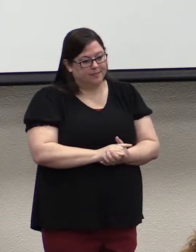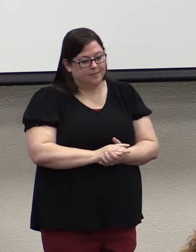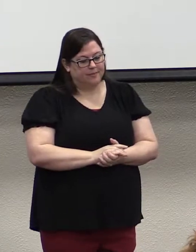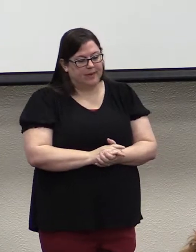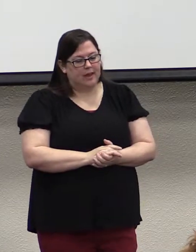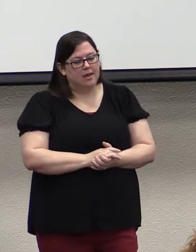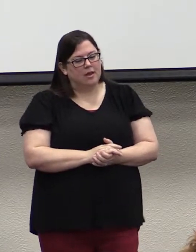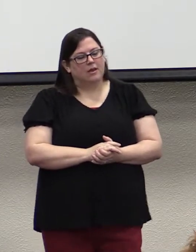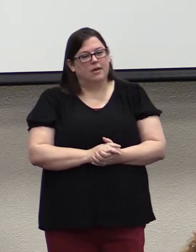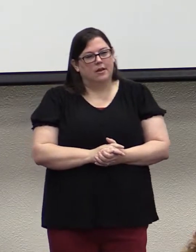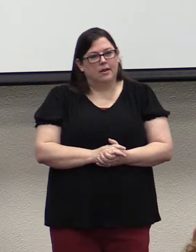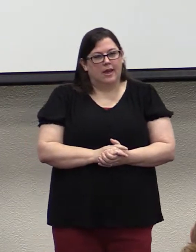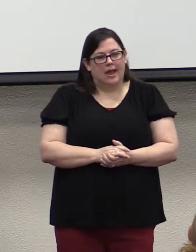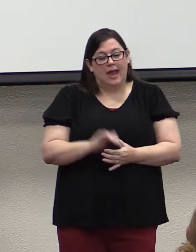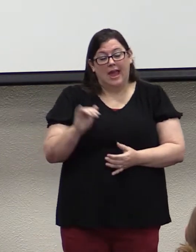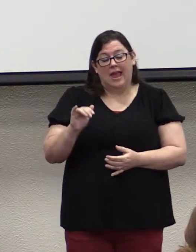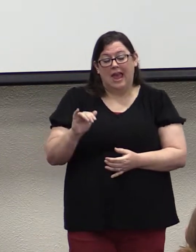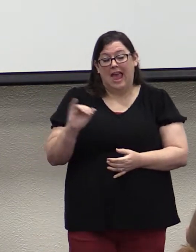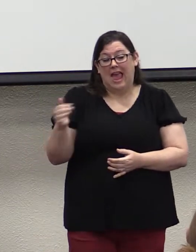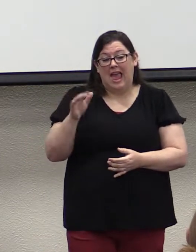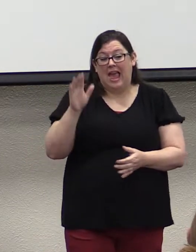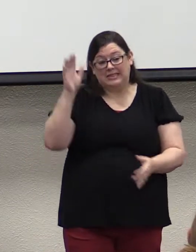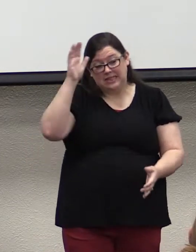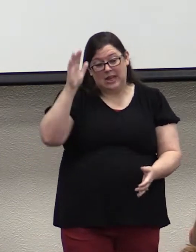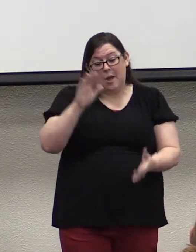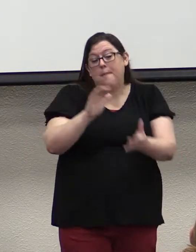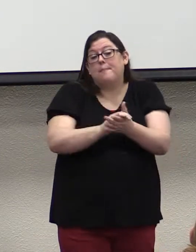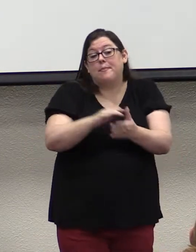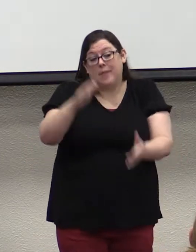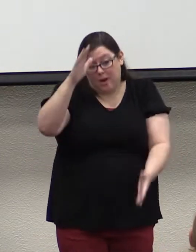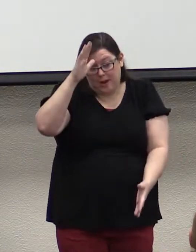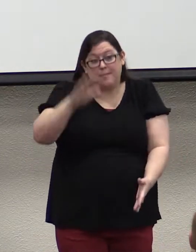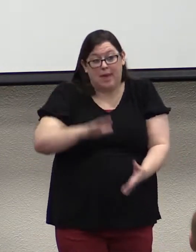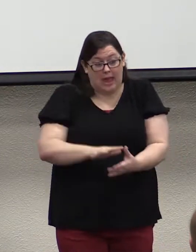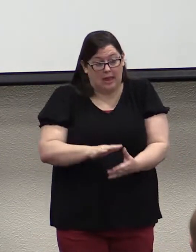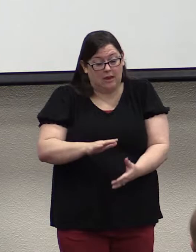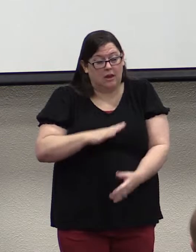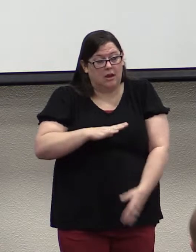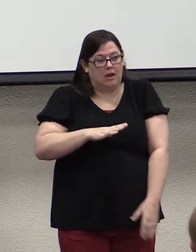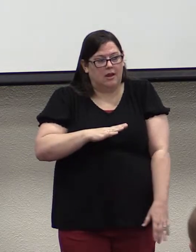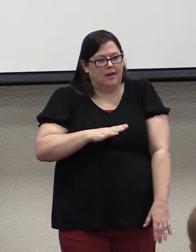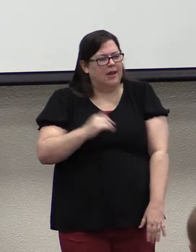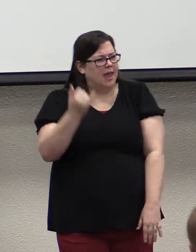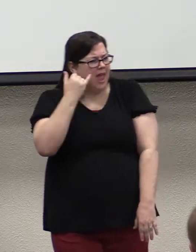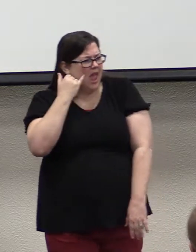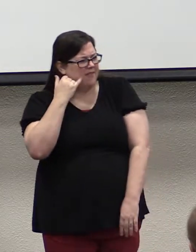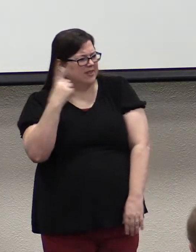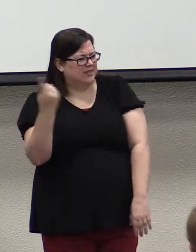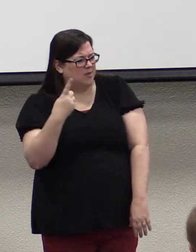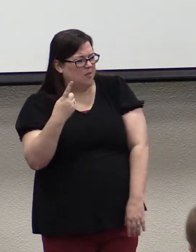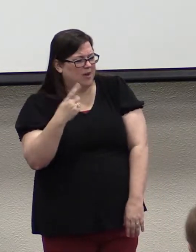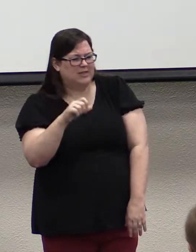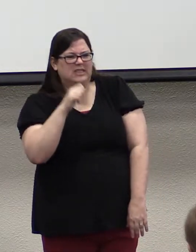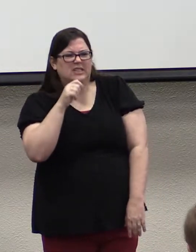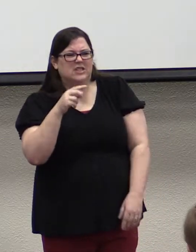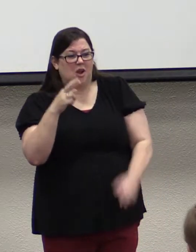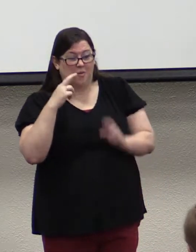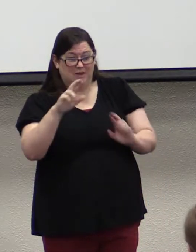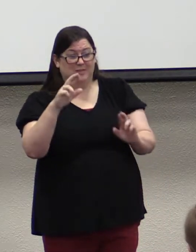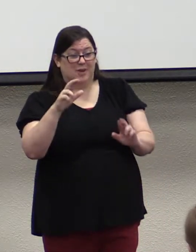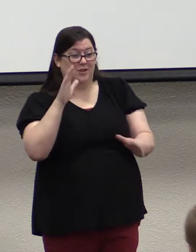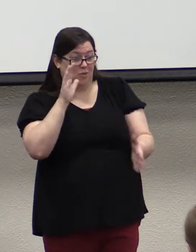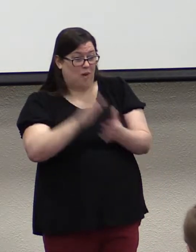You know, as a married man, and married men, tell me if I'm wrong here, but if somebody disrespects your wife, they're disrespecting you, am I